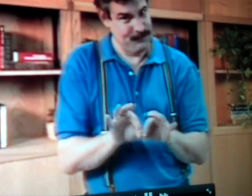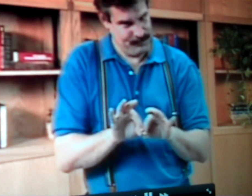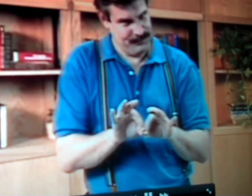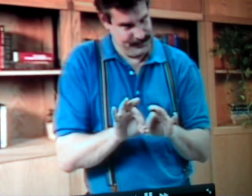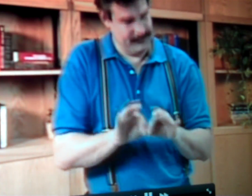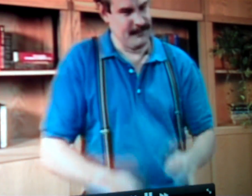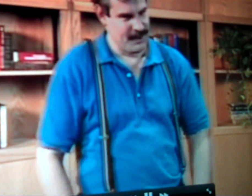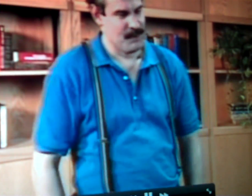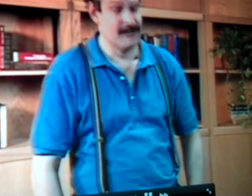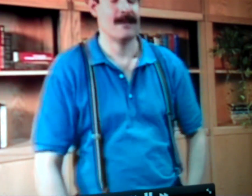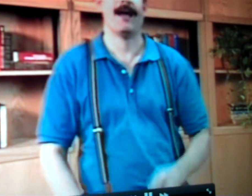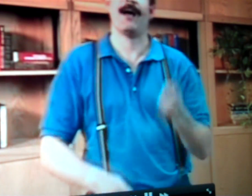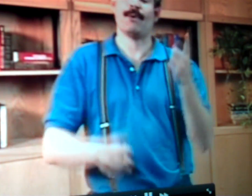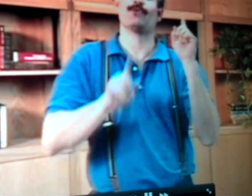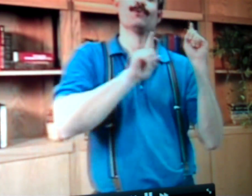But I didn't know where to find that form.